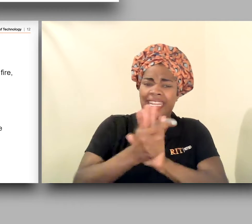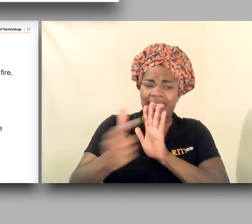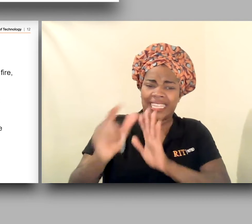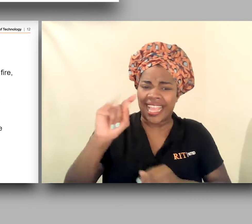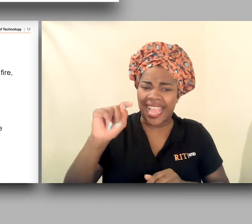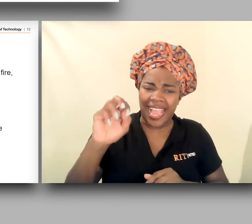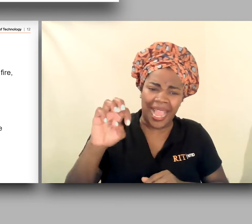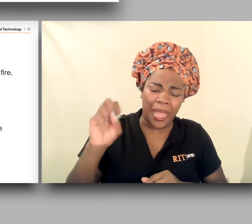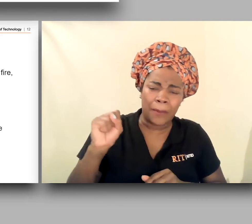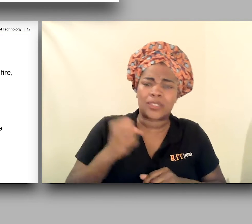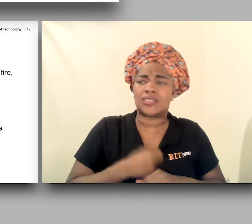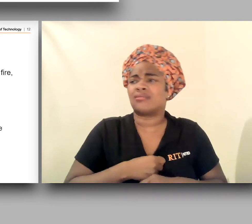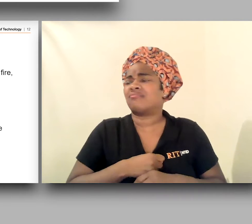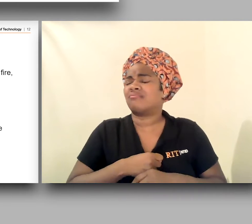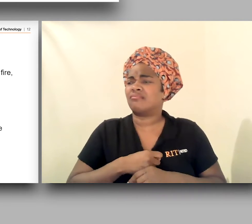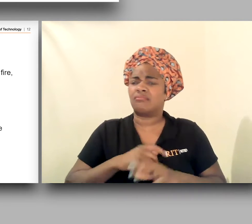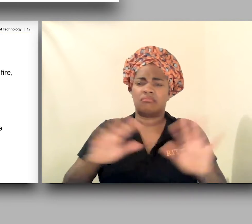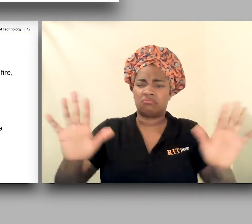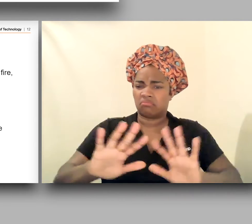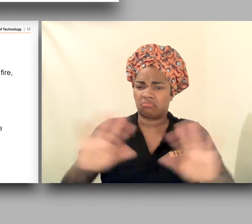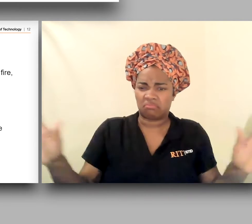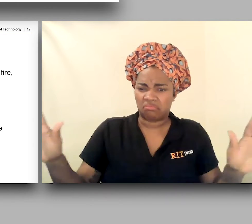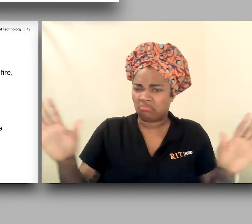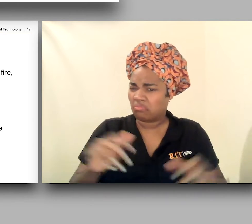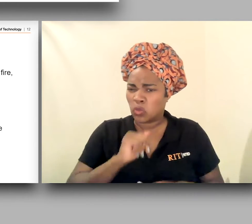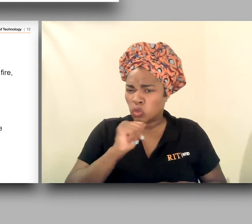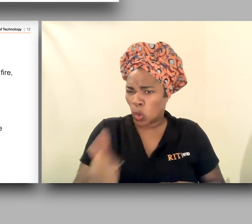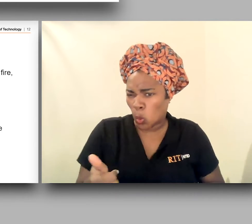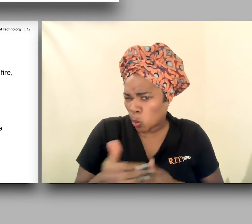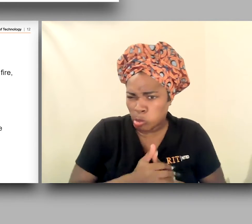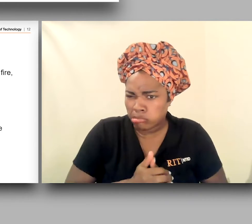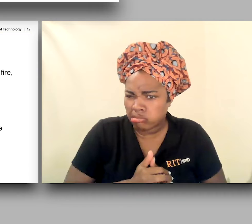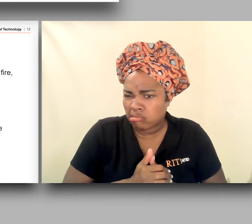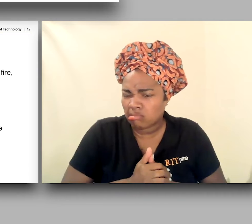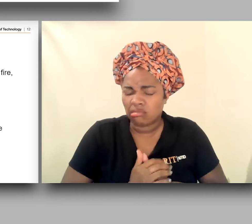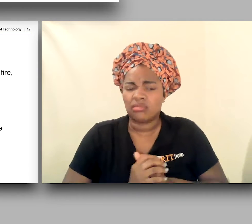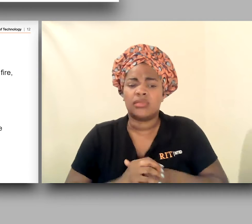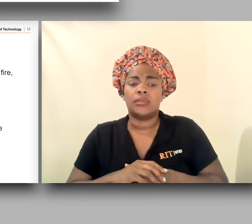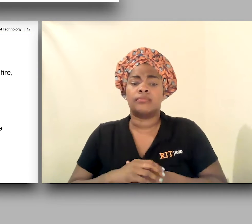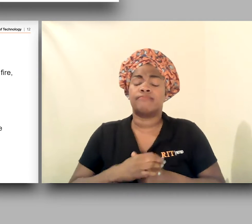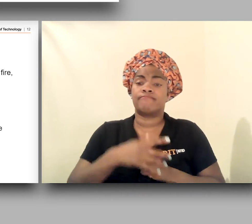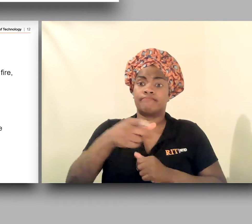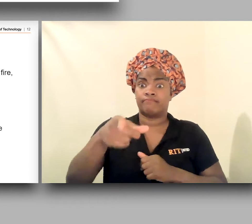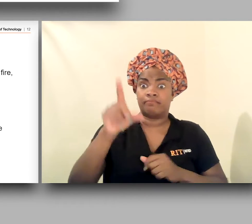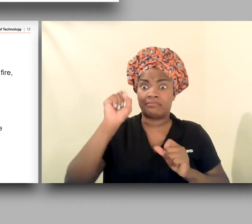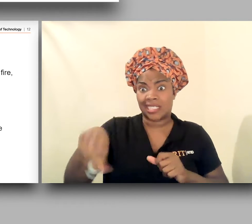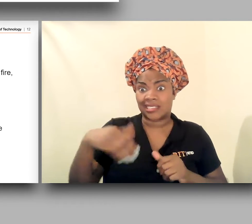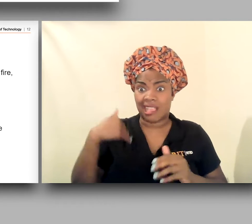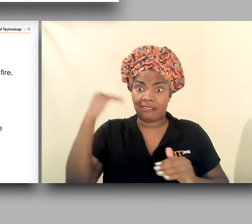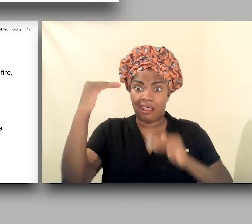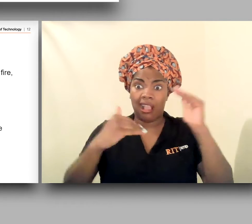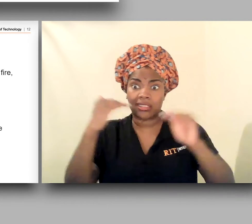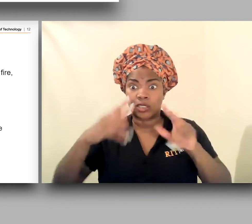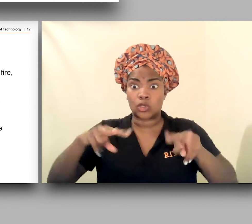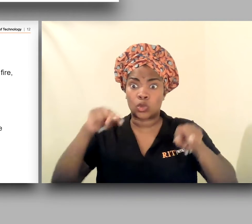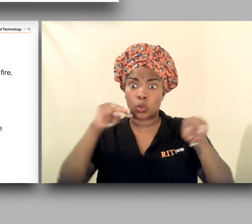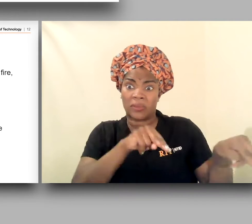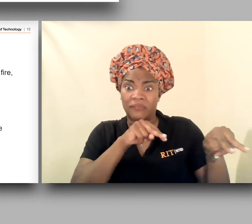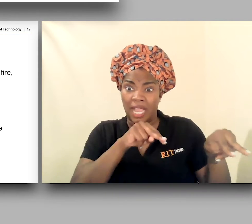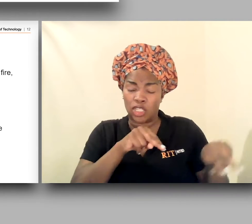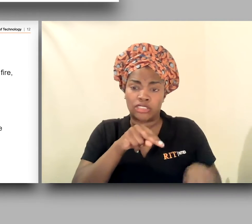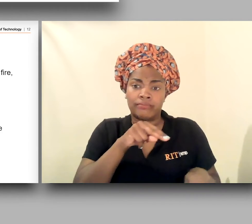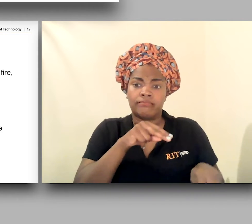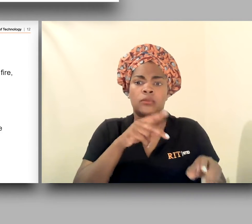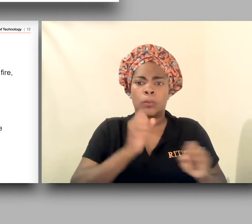illegal, any items that are illegal, and you must have adult supervision while